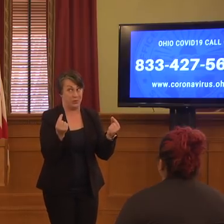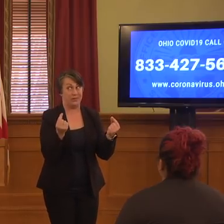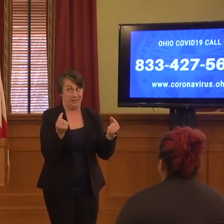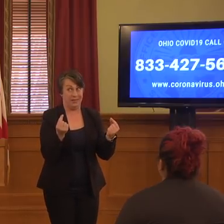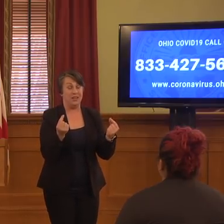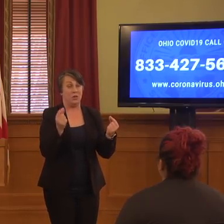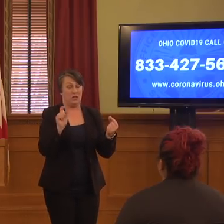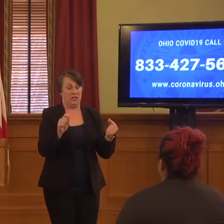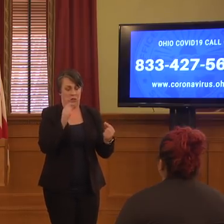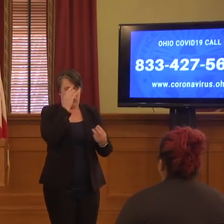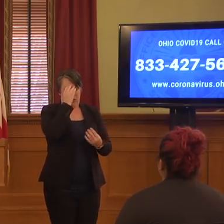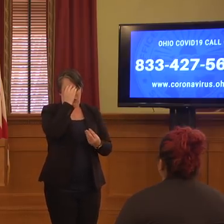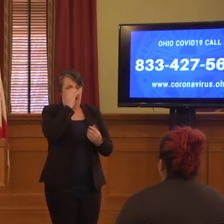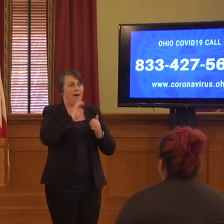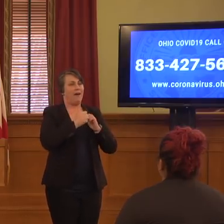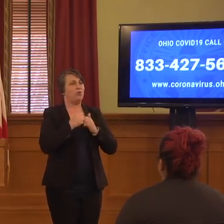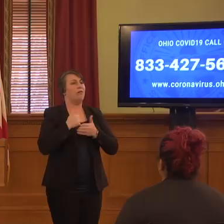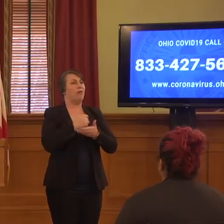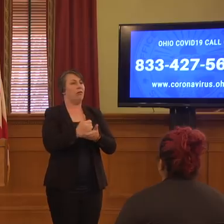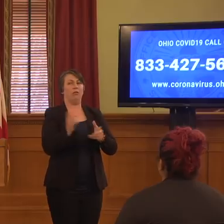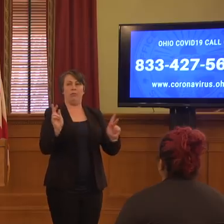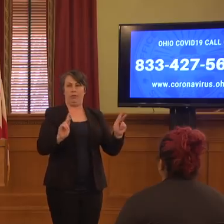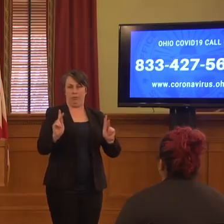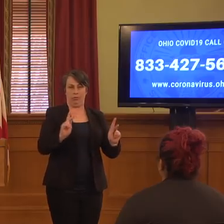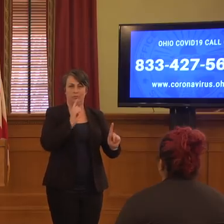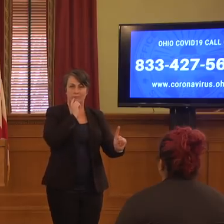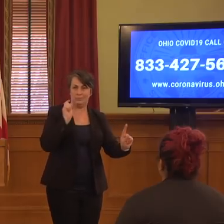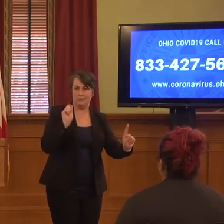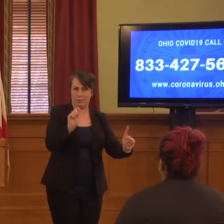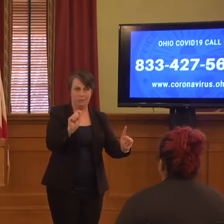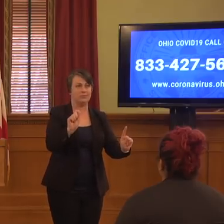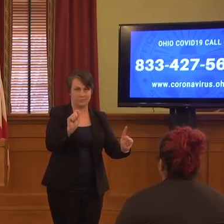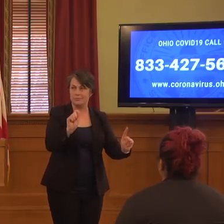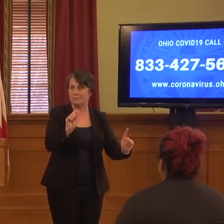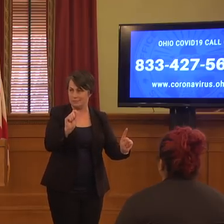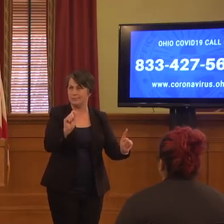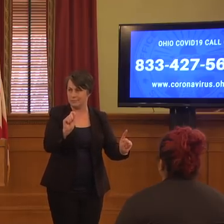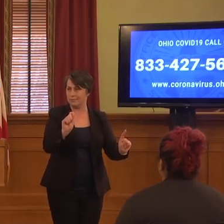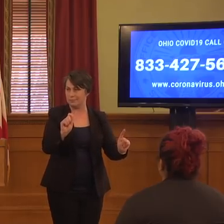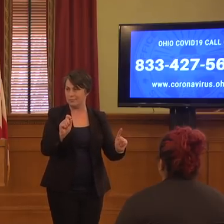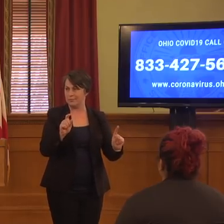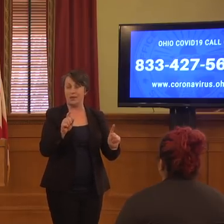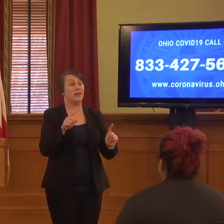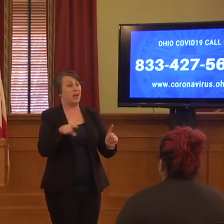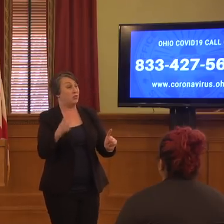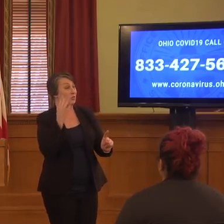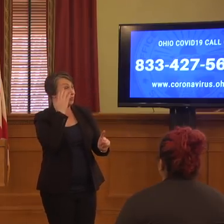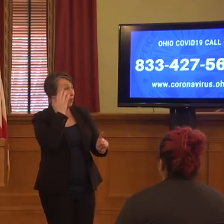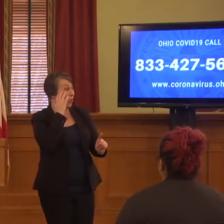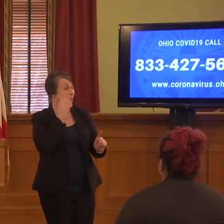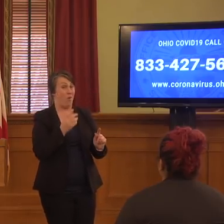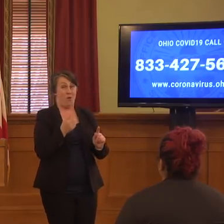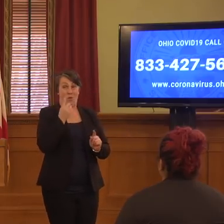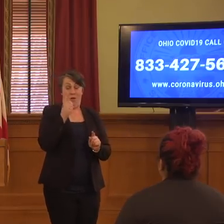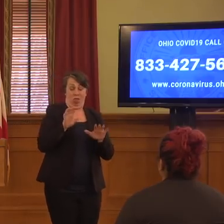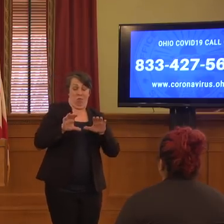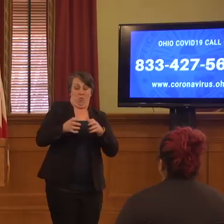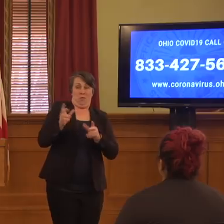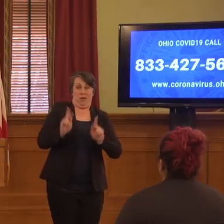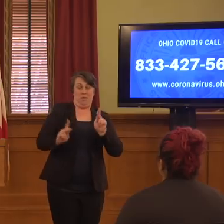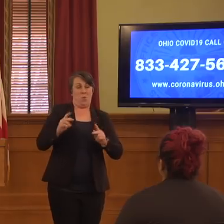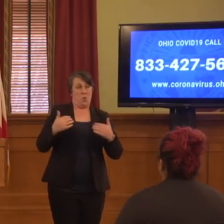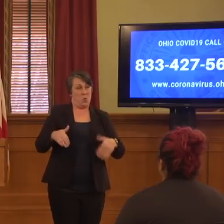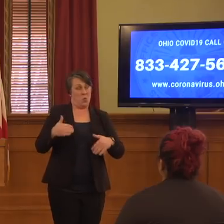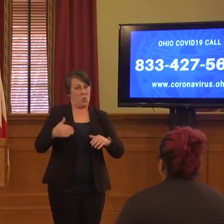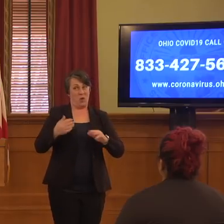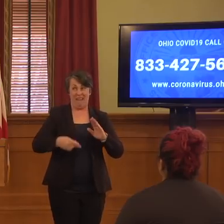need to do to help these folks, because there are folks, as you know, my work has mostly been with vulnerable populations. You know, I have said that, you